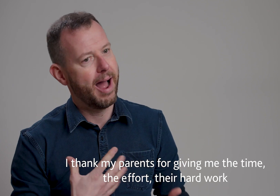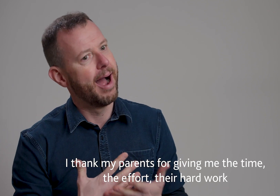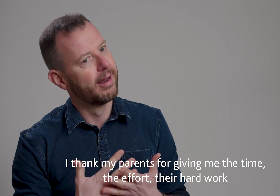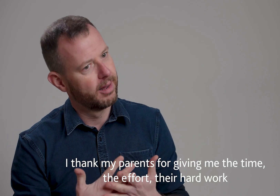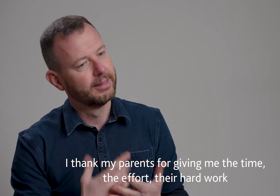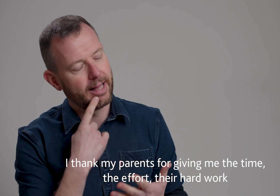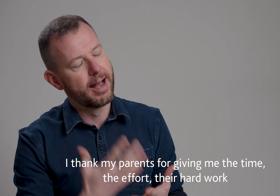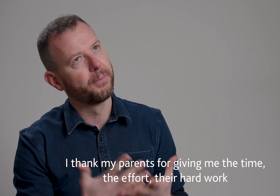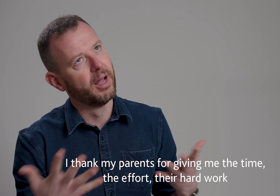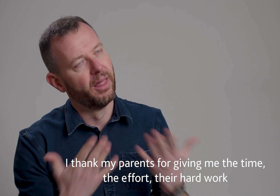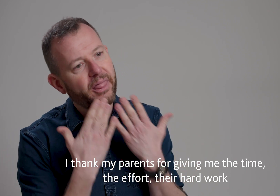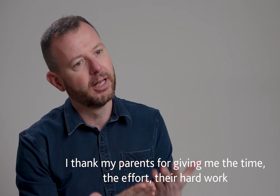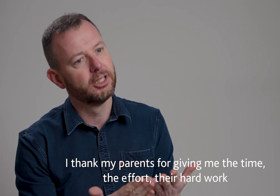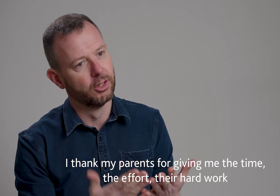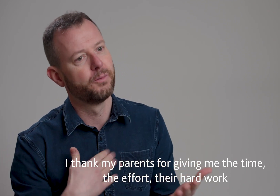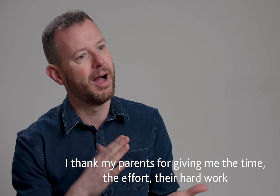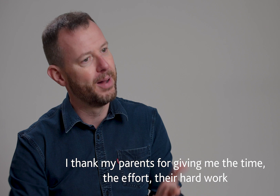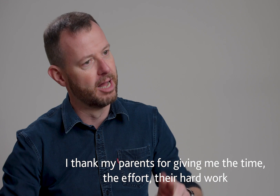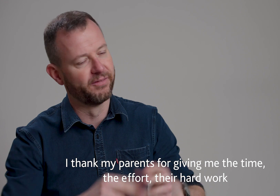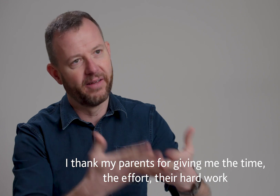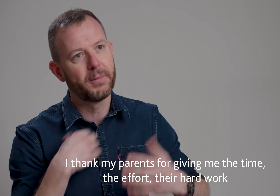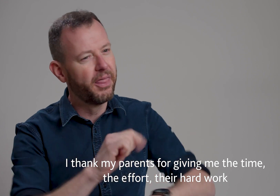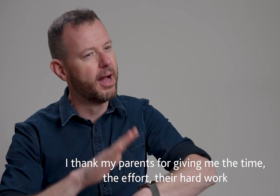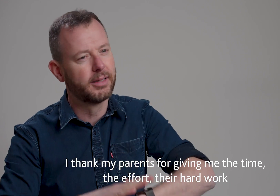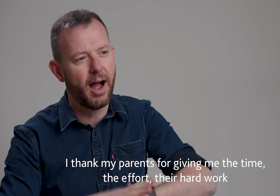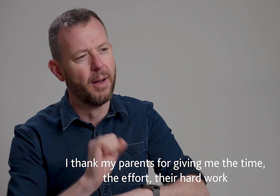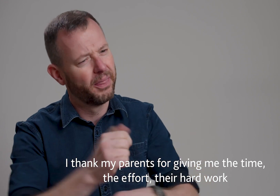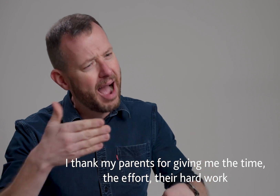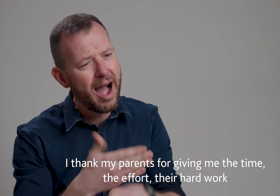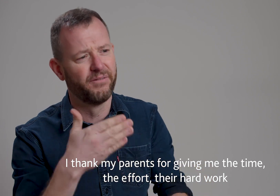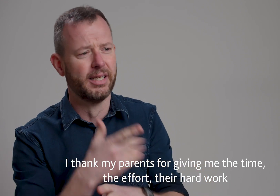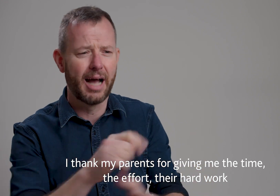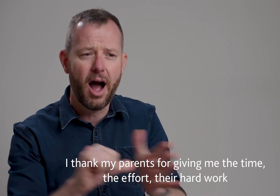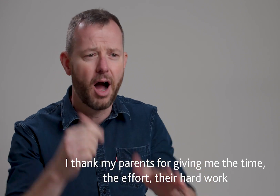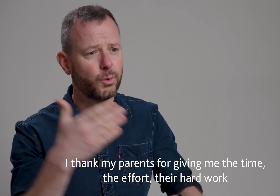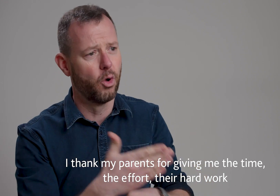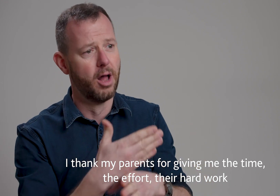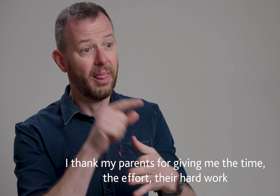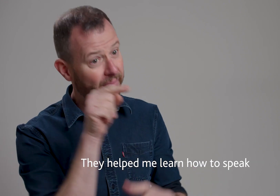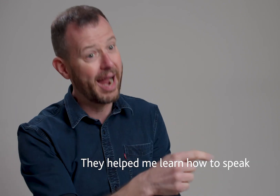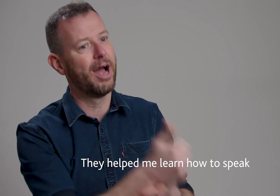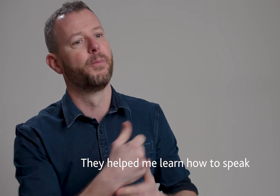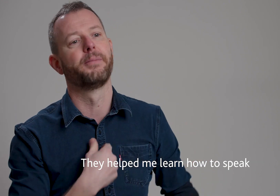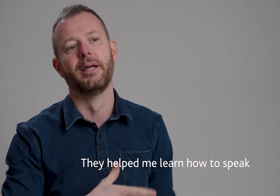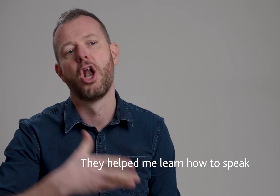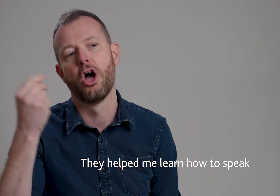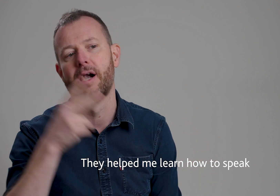I thank you, my parents, even in the time that I first asked for. They helped me learn how